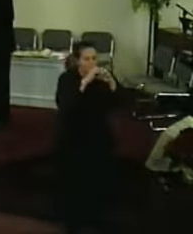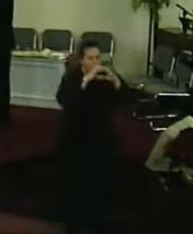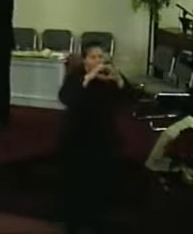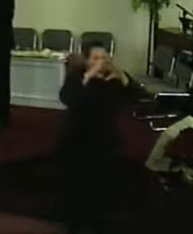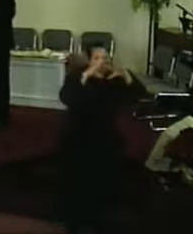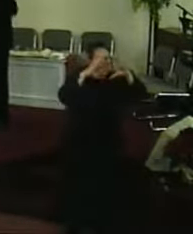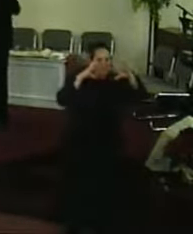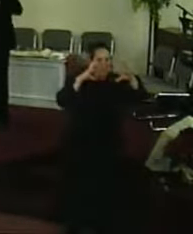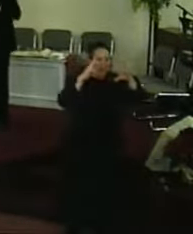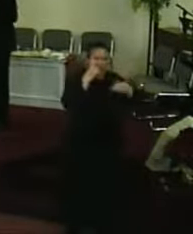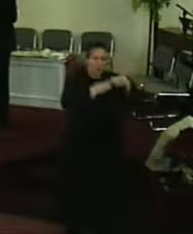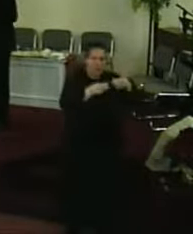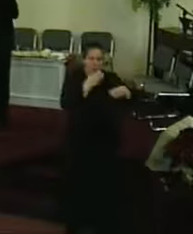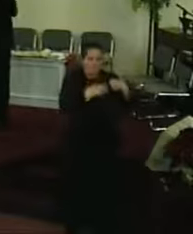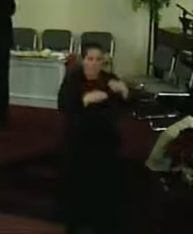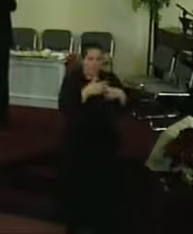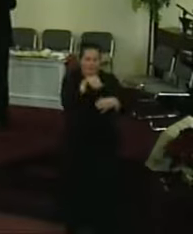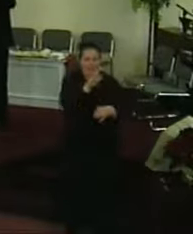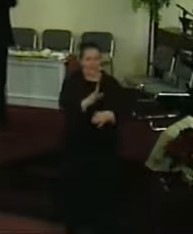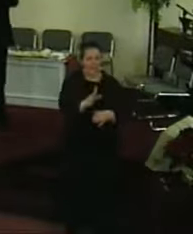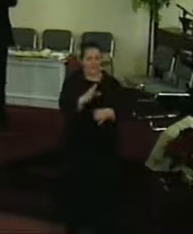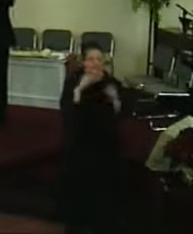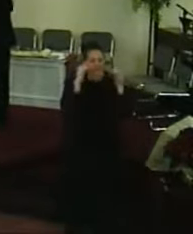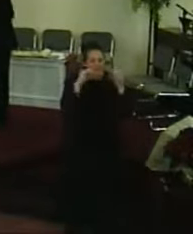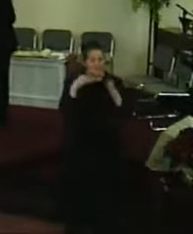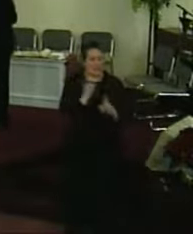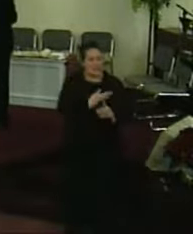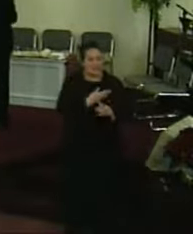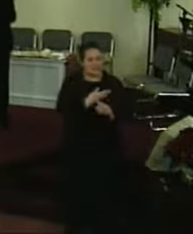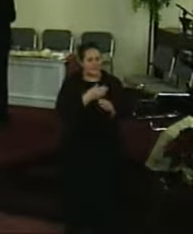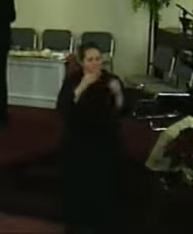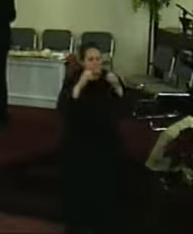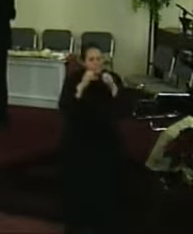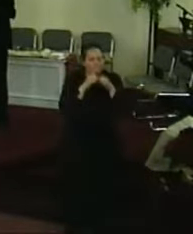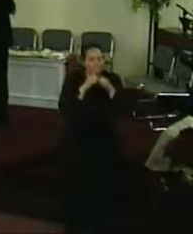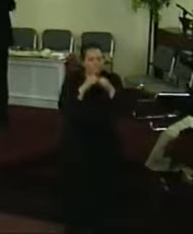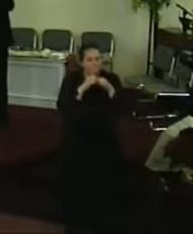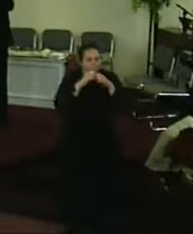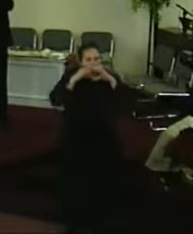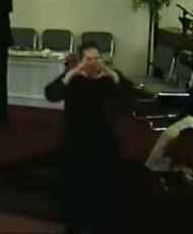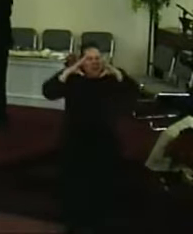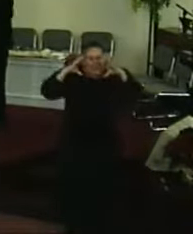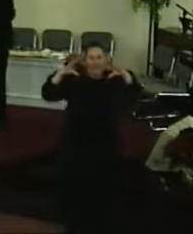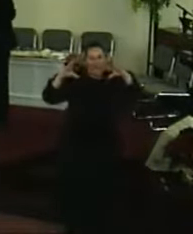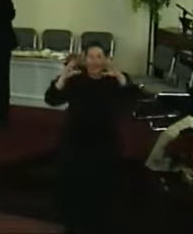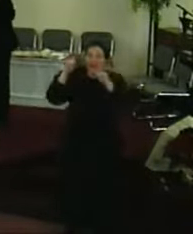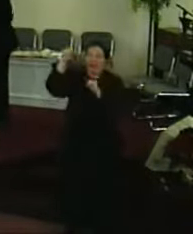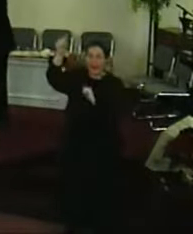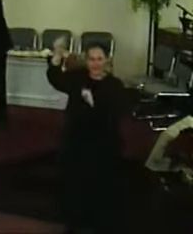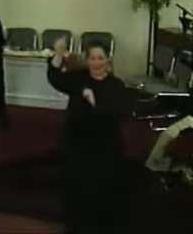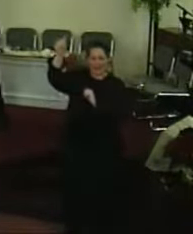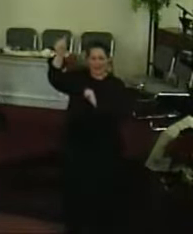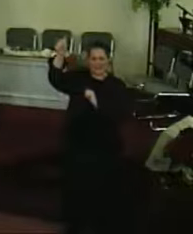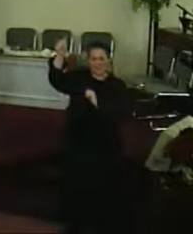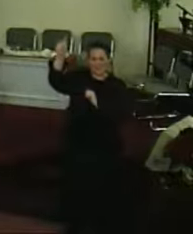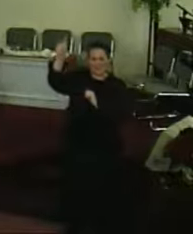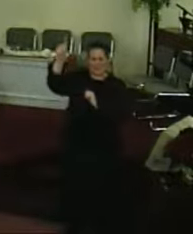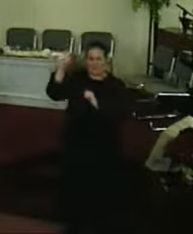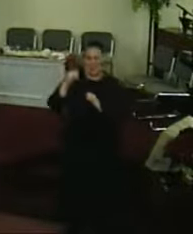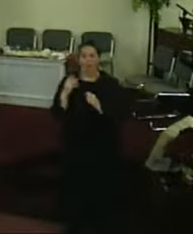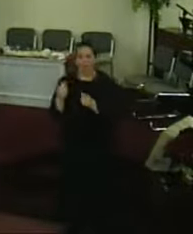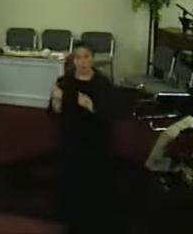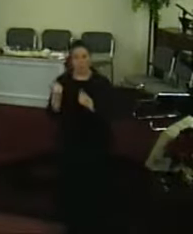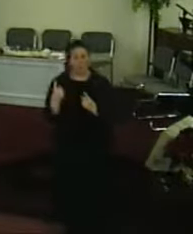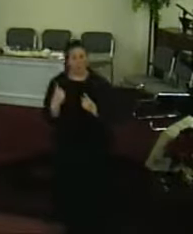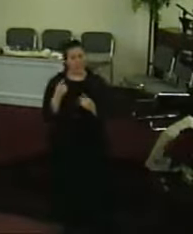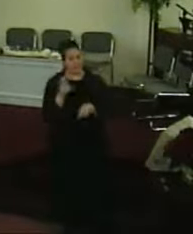problem, God's trying to teach us to magnify Him. You start to, that's why we come to church. We come here with